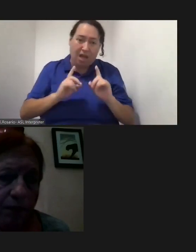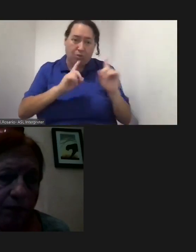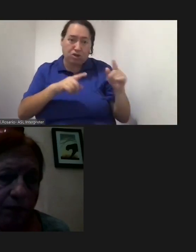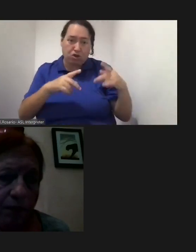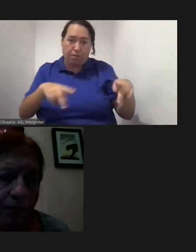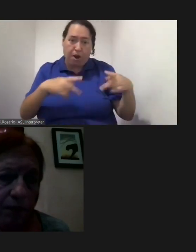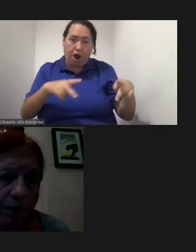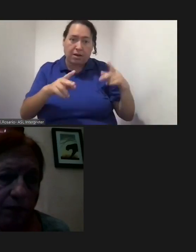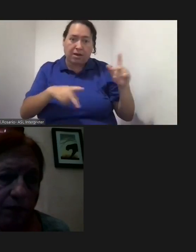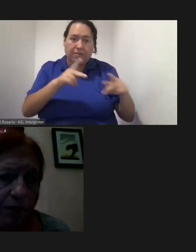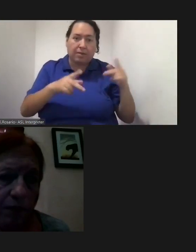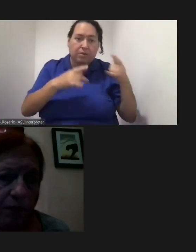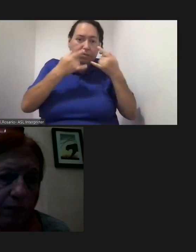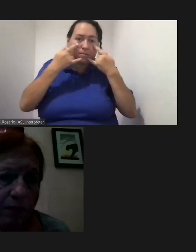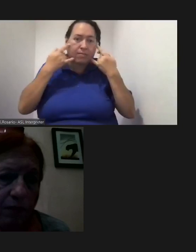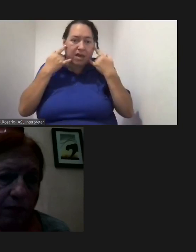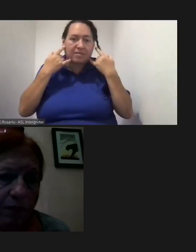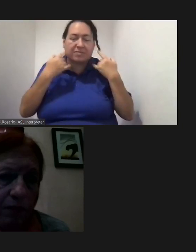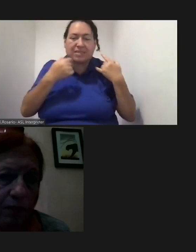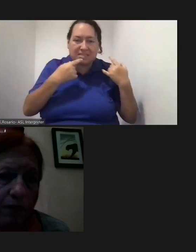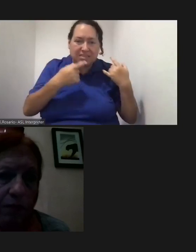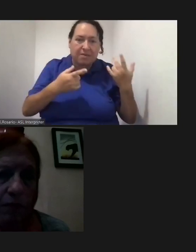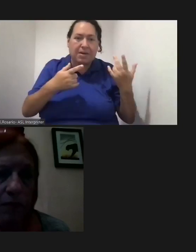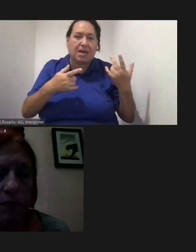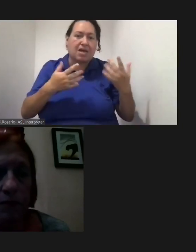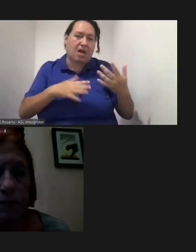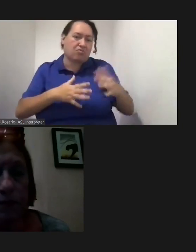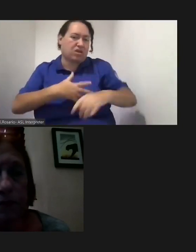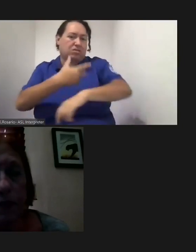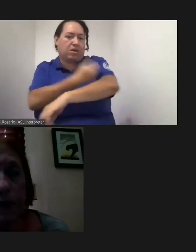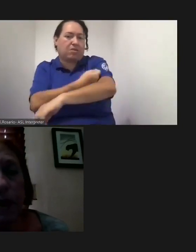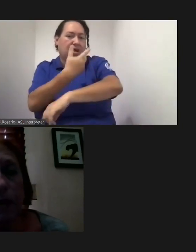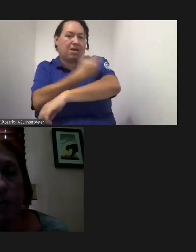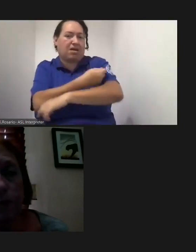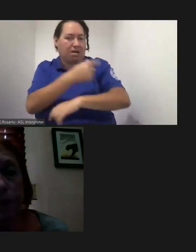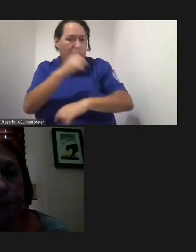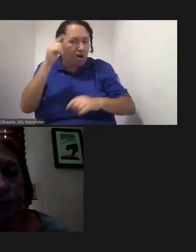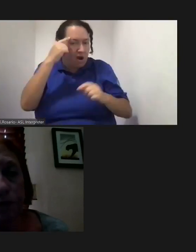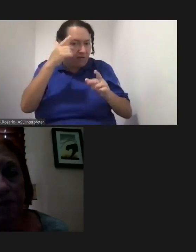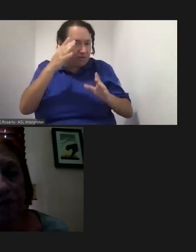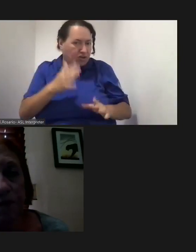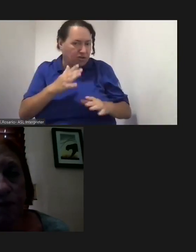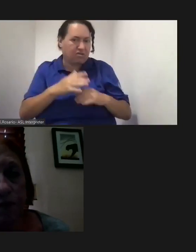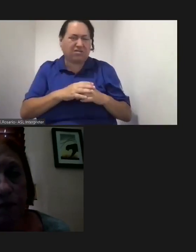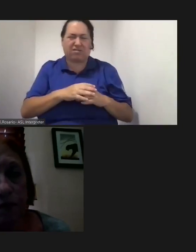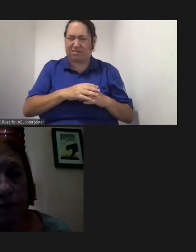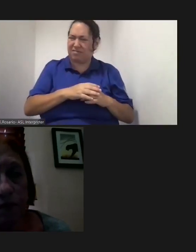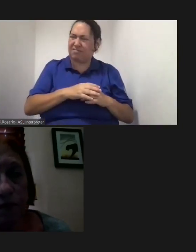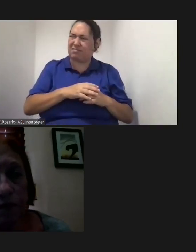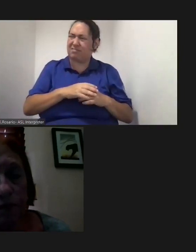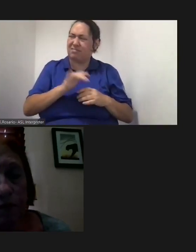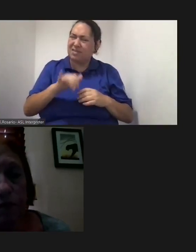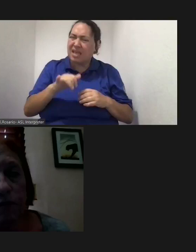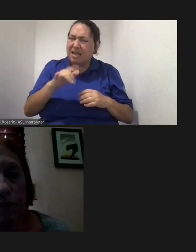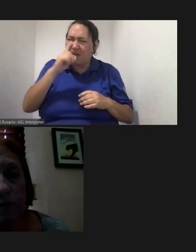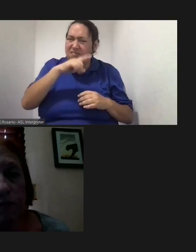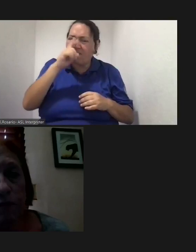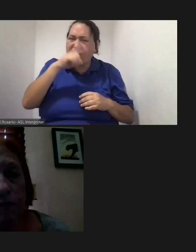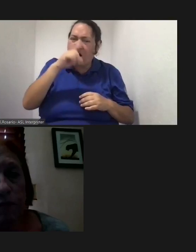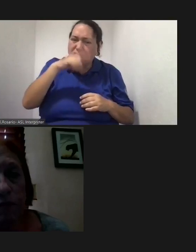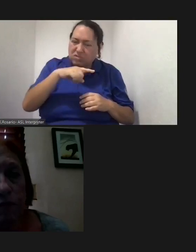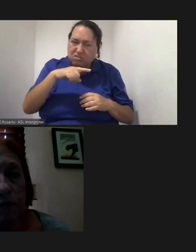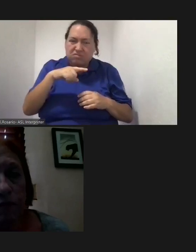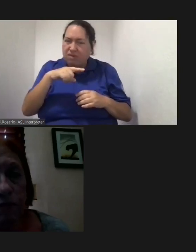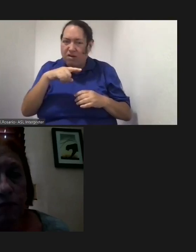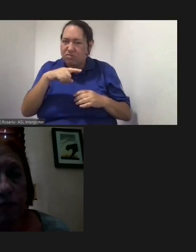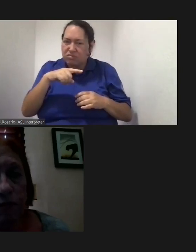would say to me, "Governor, but I've been vaccinated." That's a false sense of security. I just want to make that